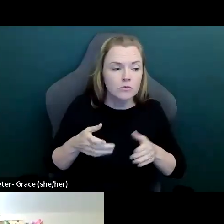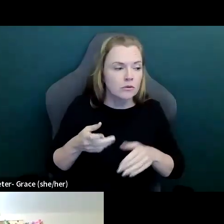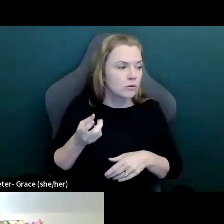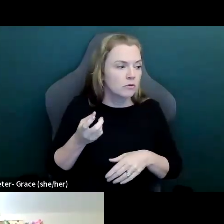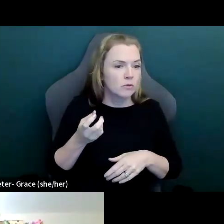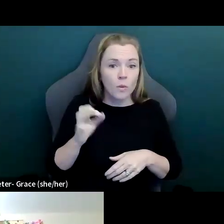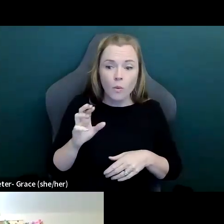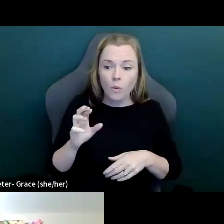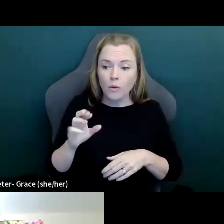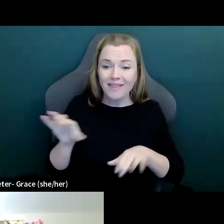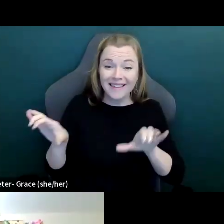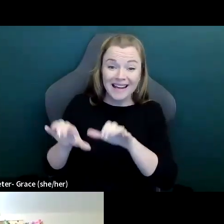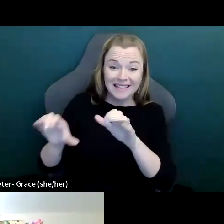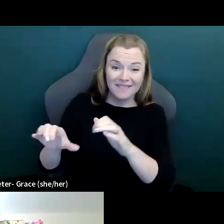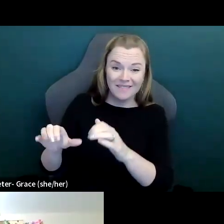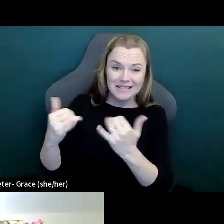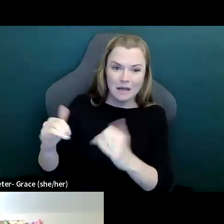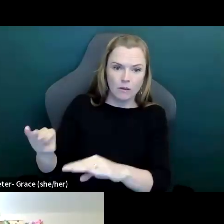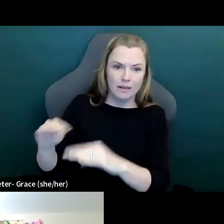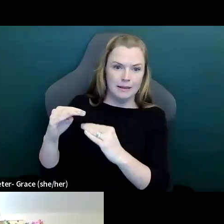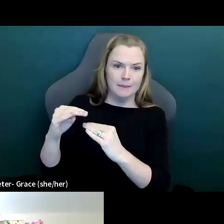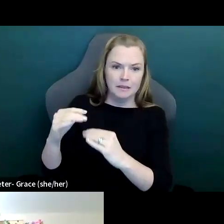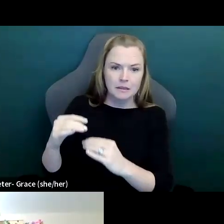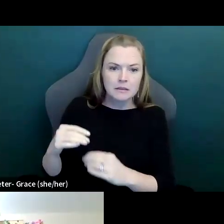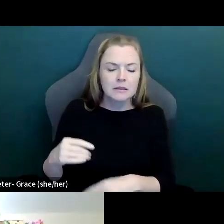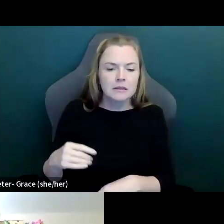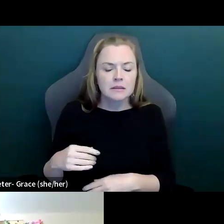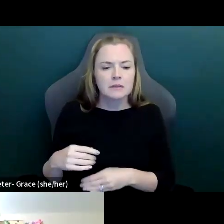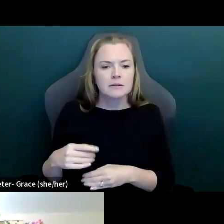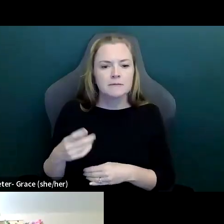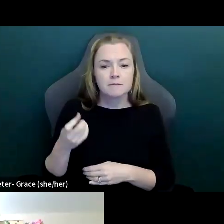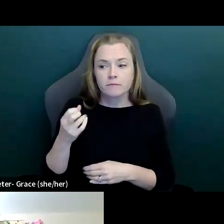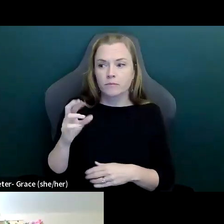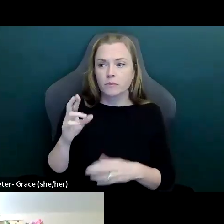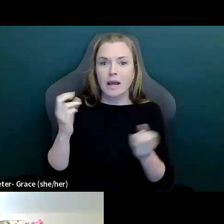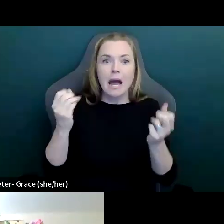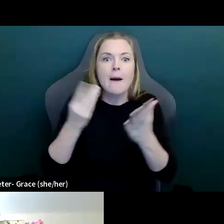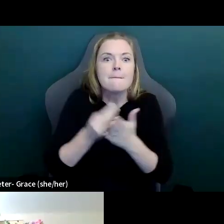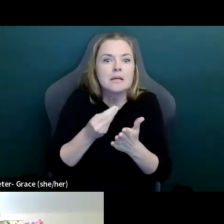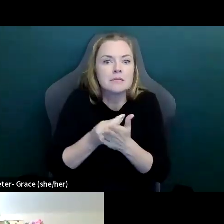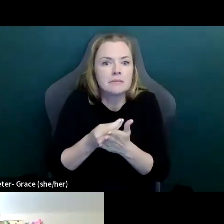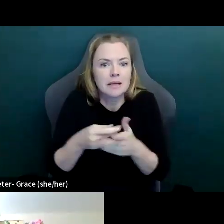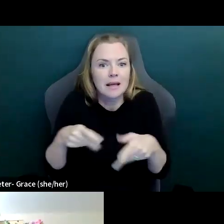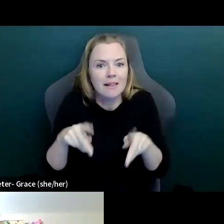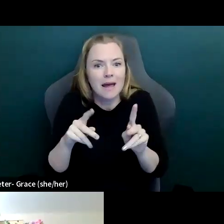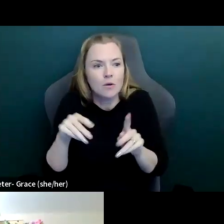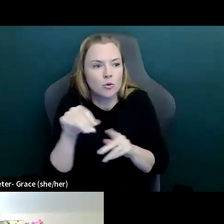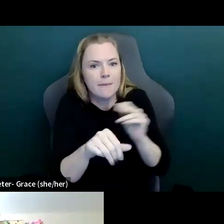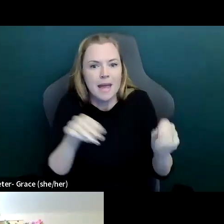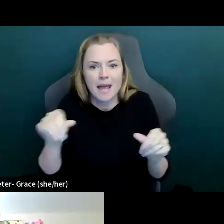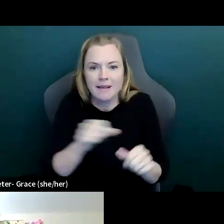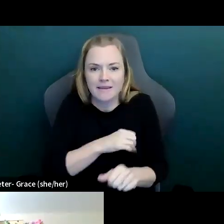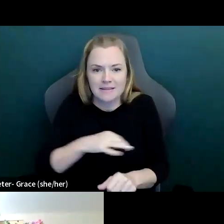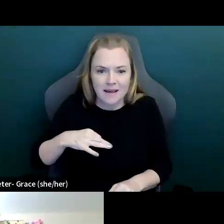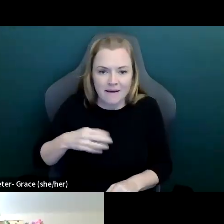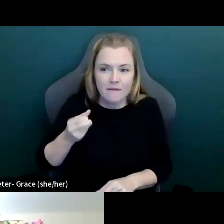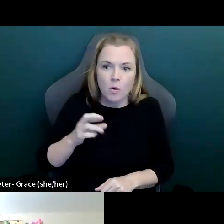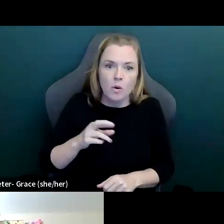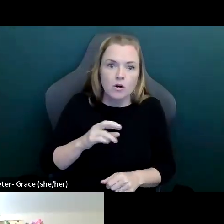these activities or the amount of money that you can access to pay your staff or the descriptions of staff